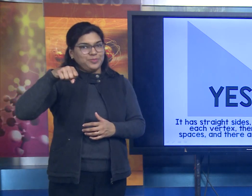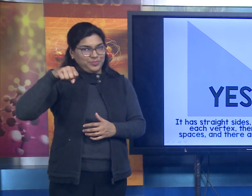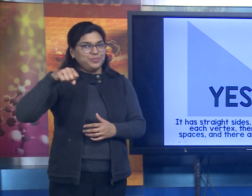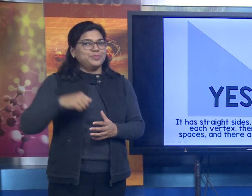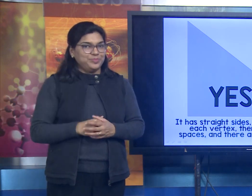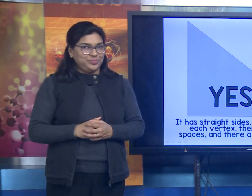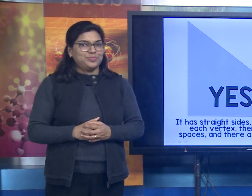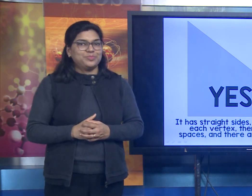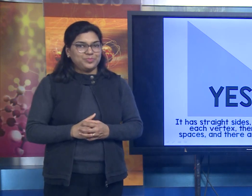Yes.